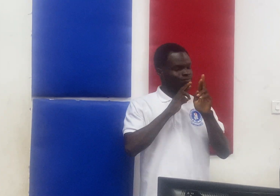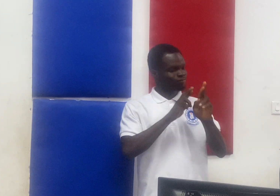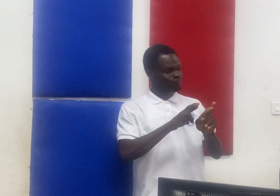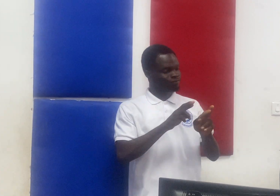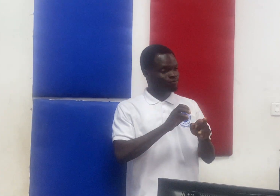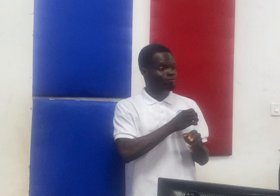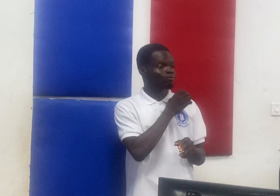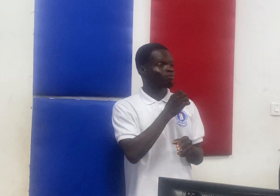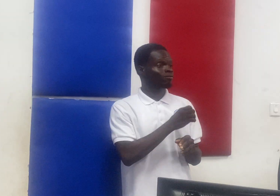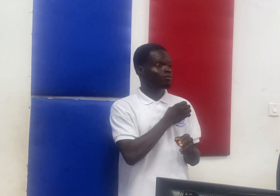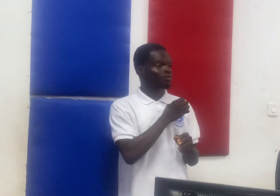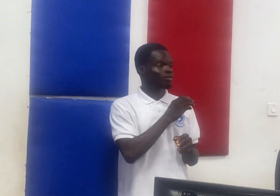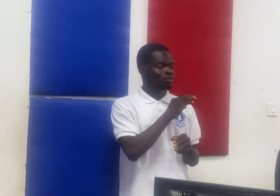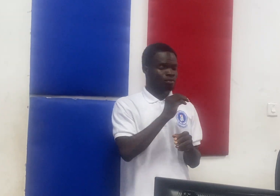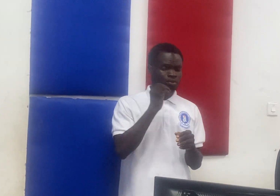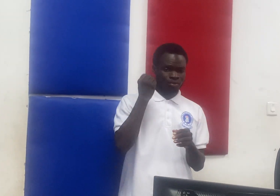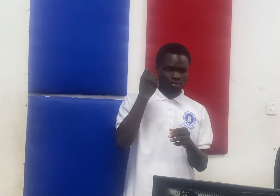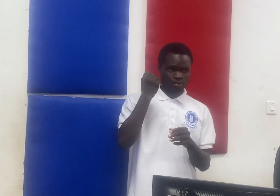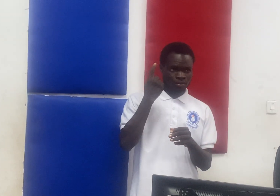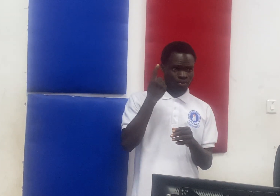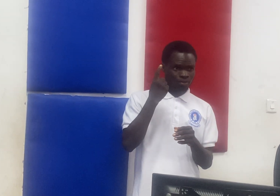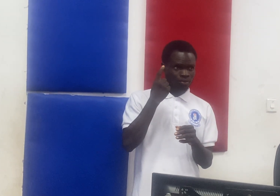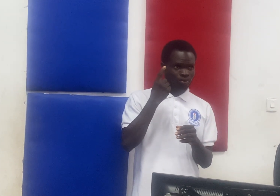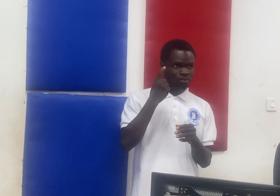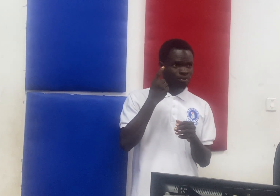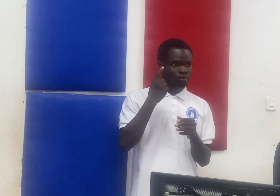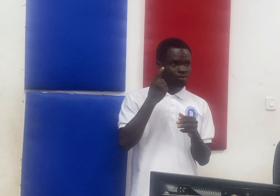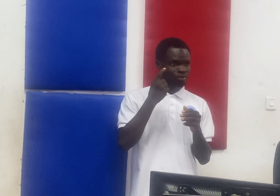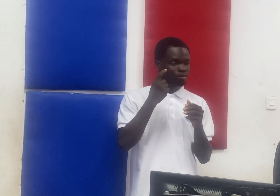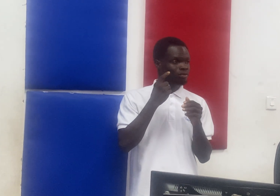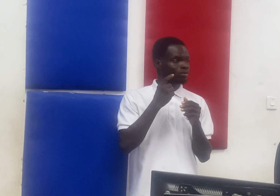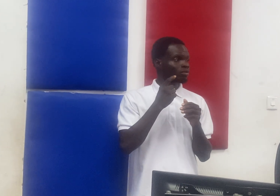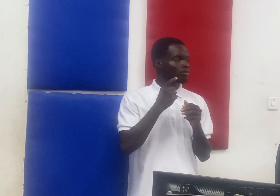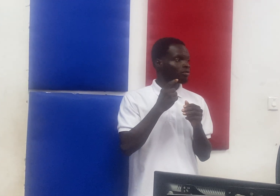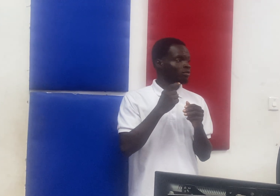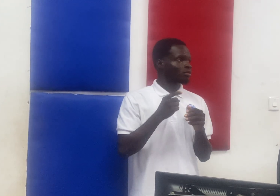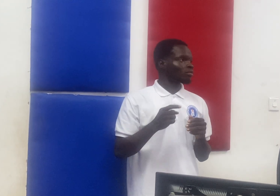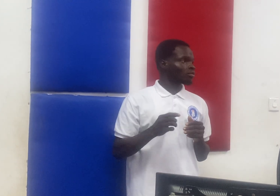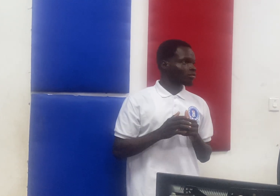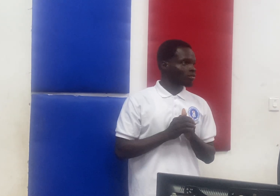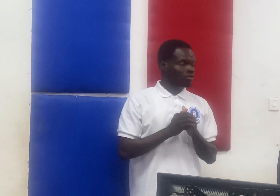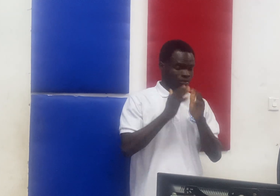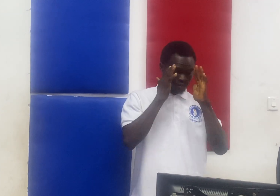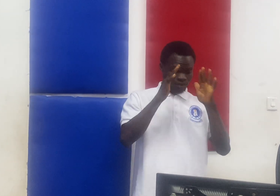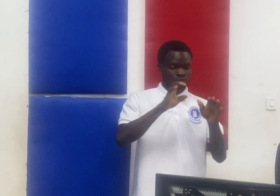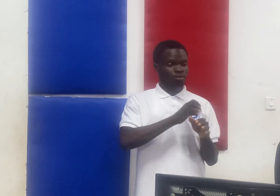should understand or we should listen to our emotions in relationship. Thank you.